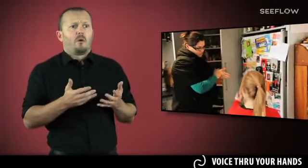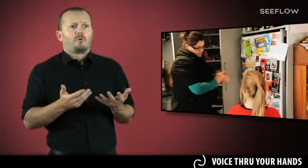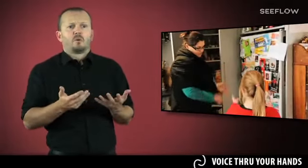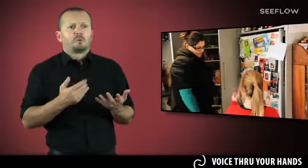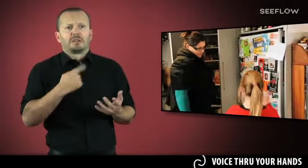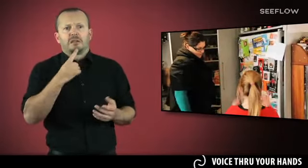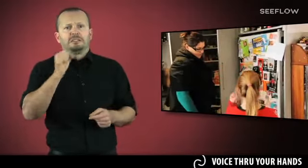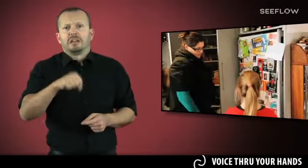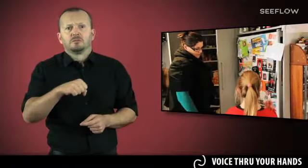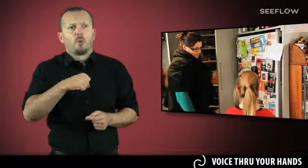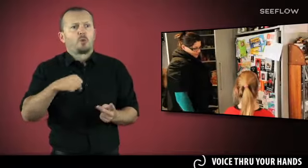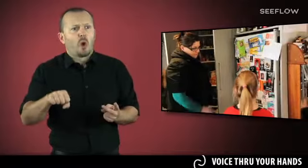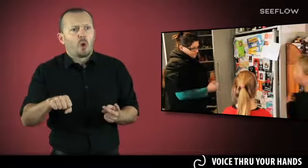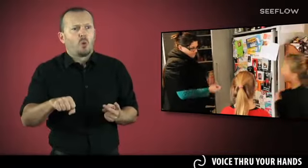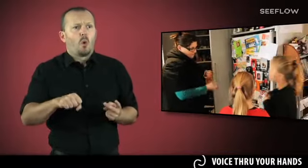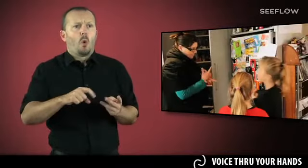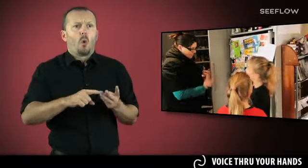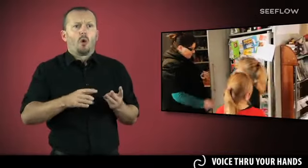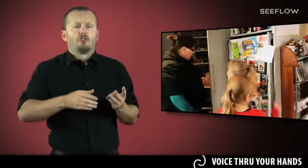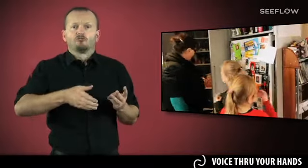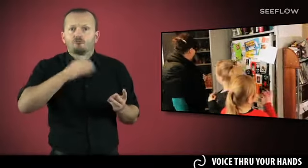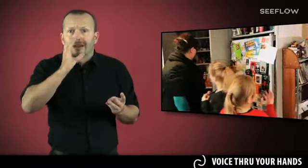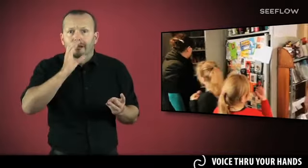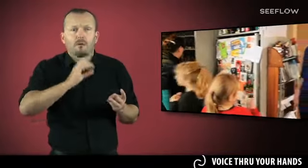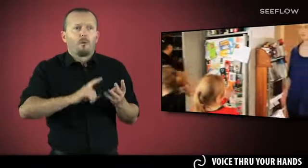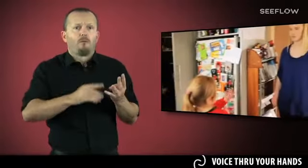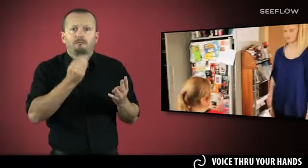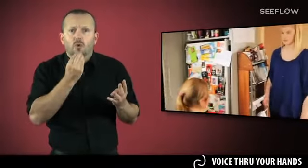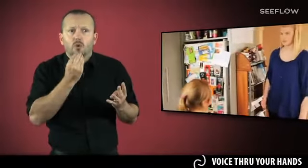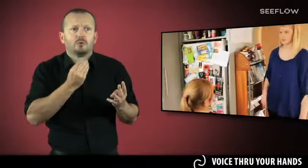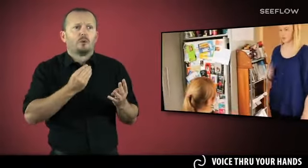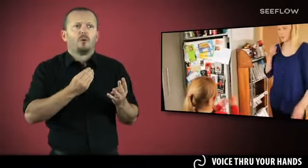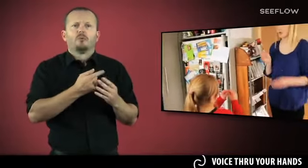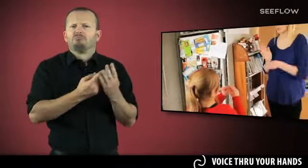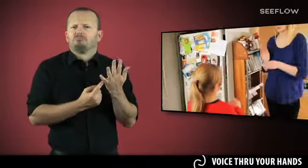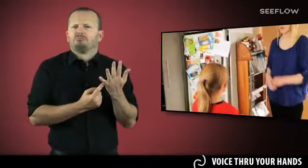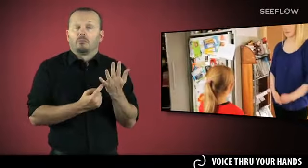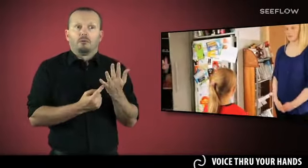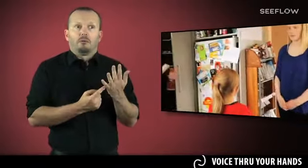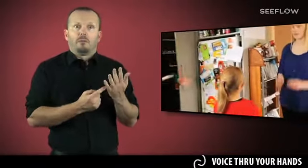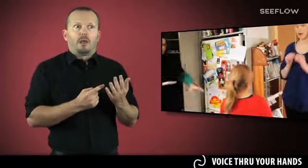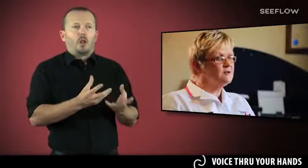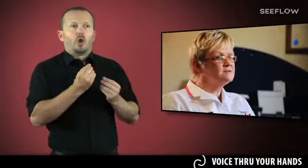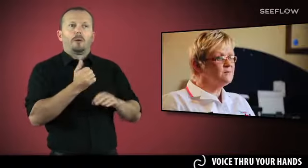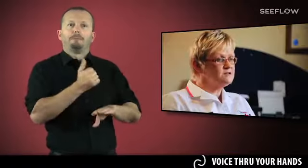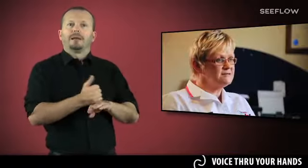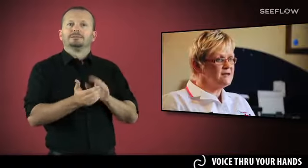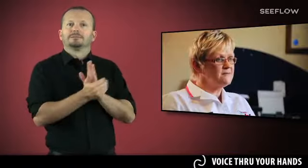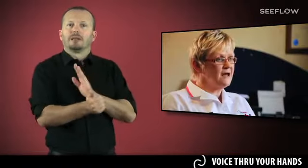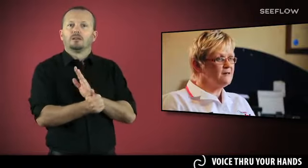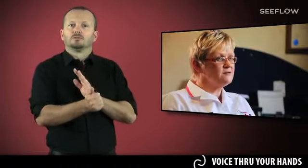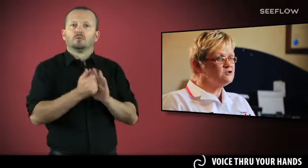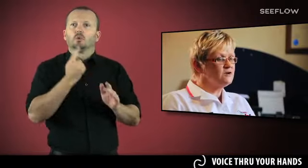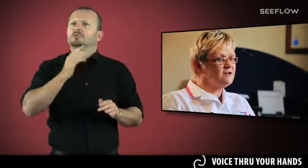drink, and suddenly can learn those basic skills of nutrition or hydration, and can ask for a drink and someone to